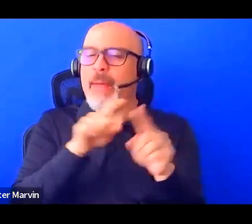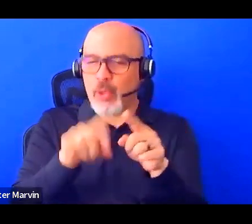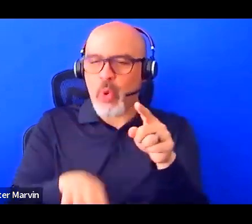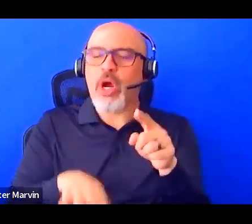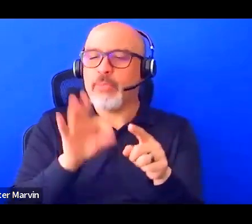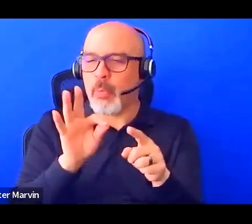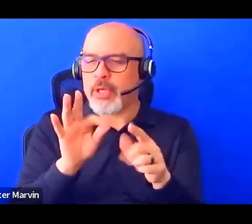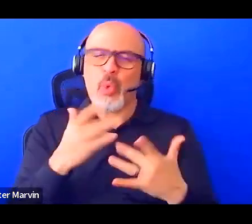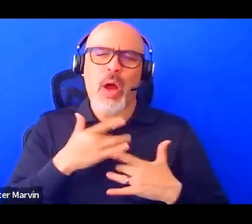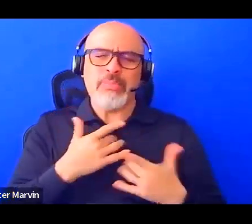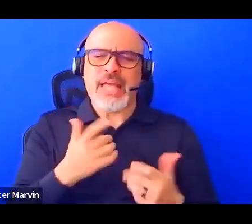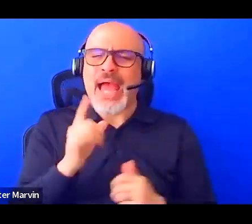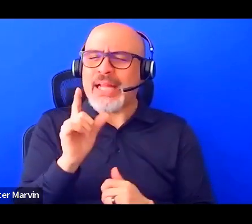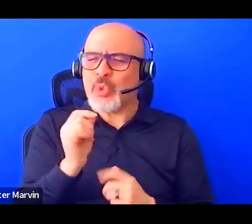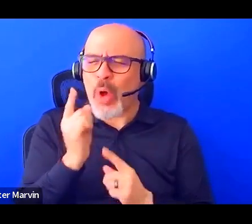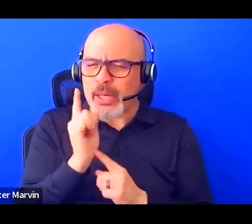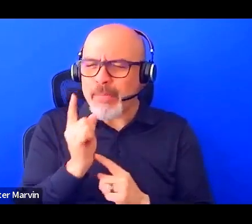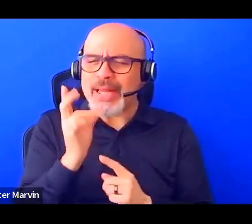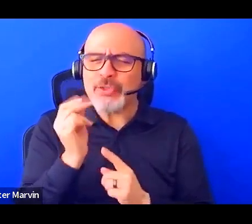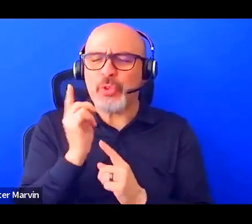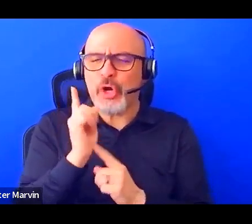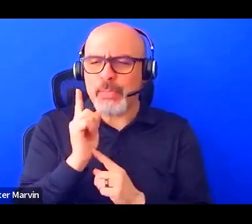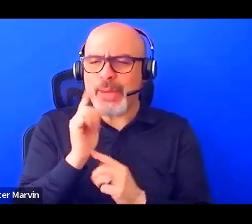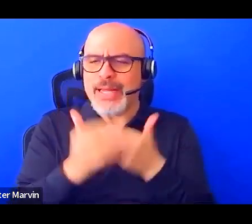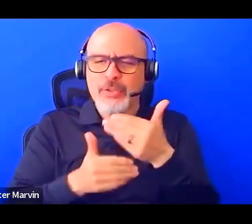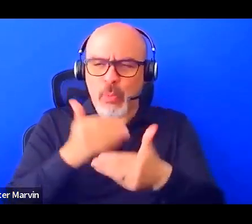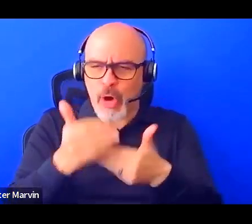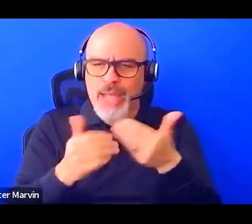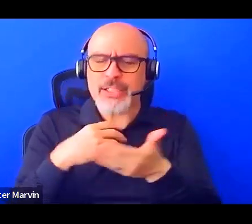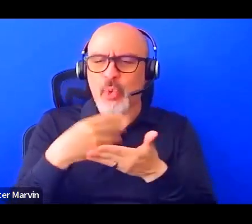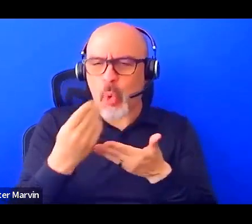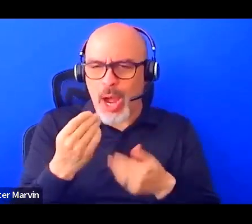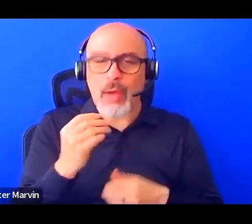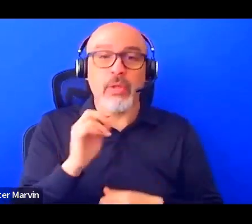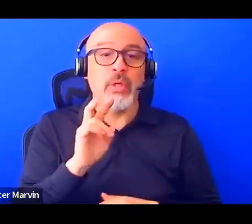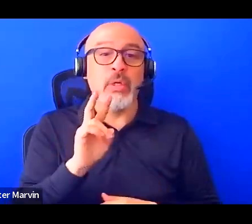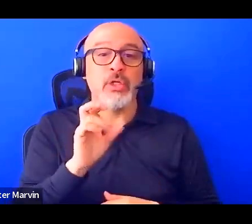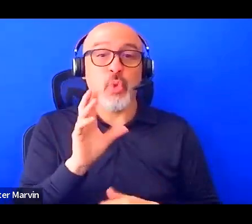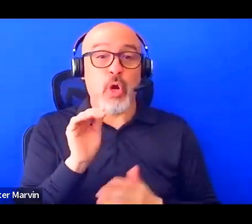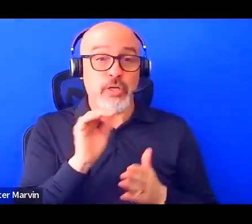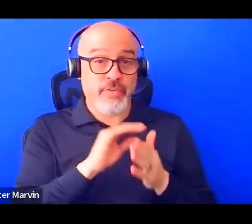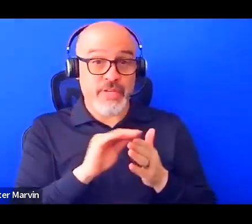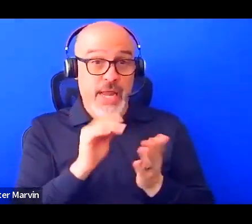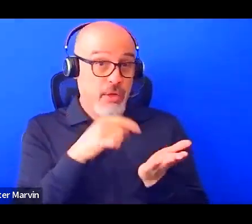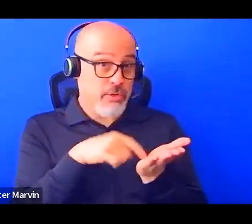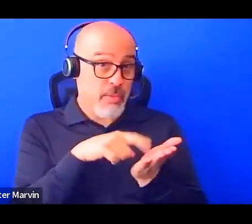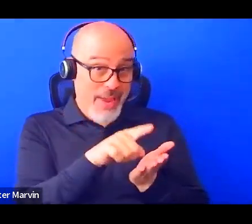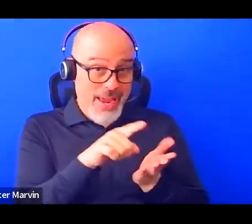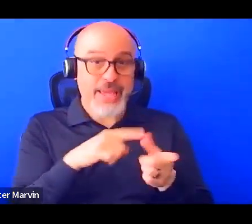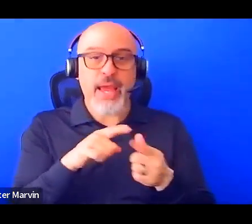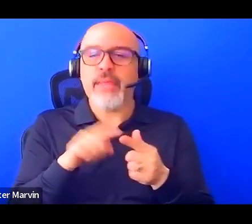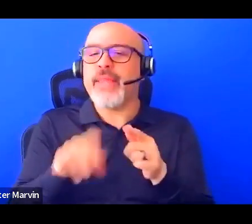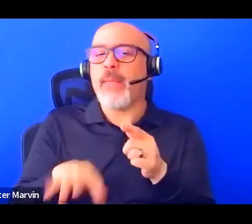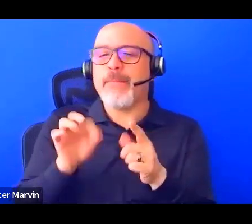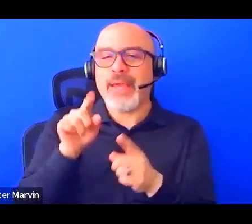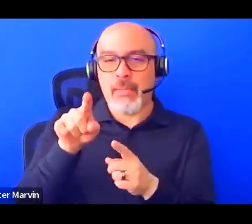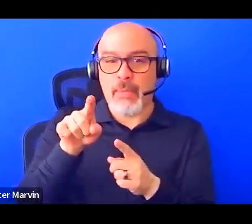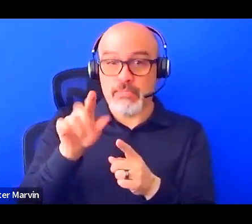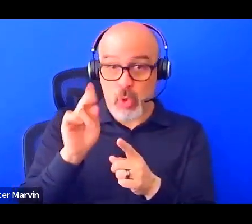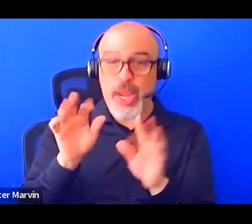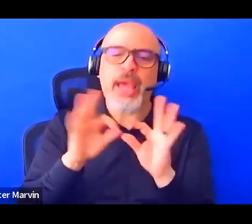it takes about 20 or 30 minutes to process someone out. So you take the 250, he'll be processed out and he can be picked up.